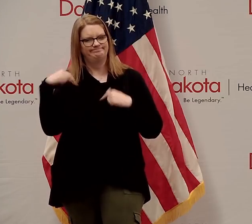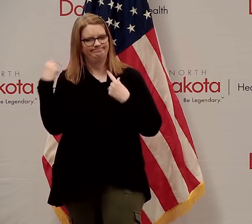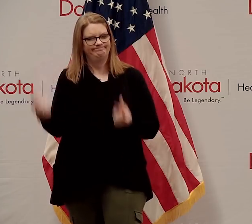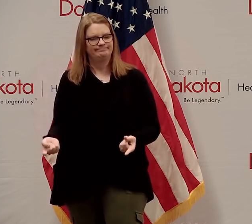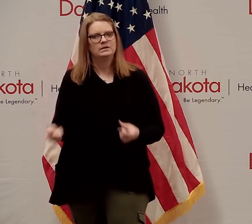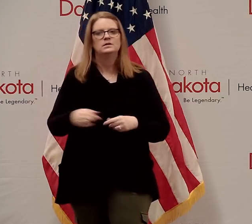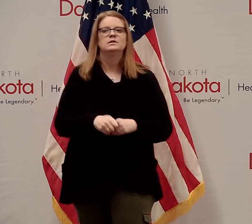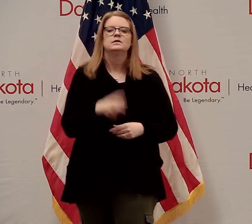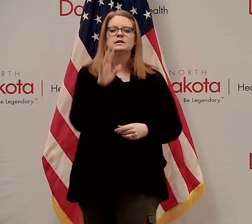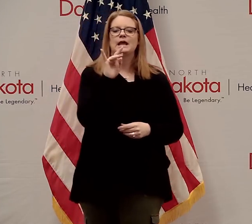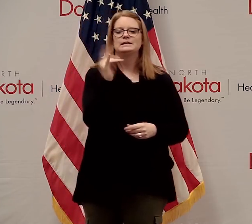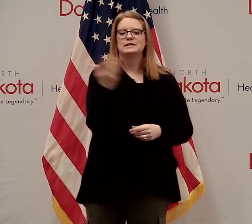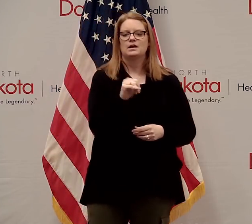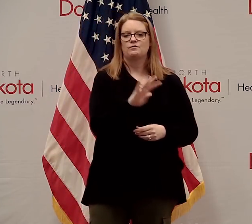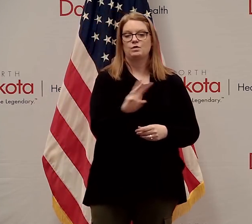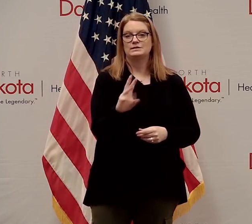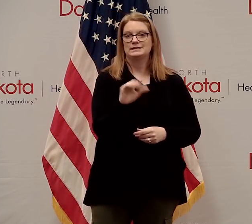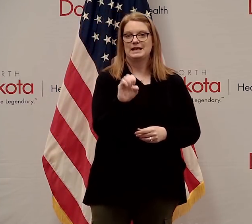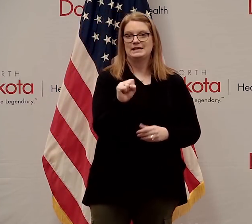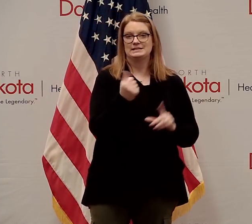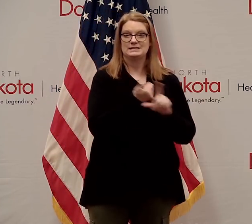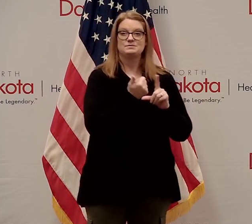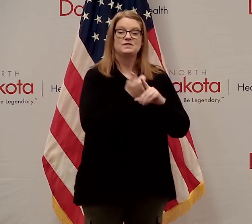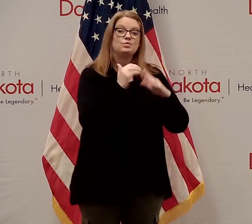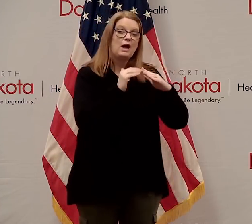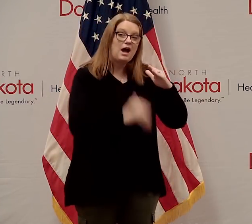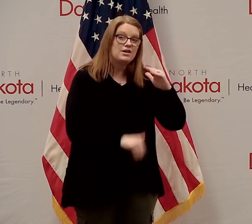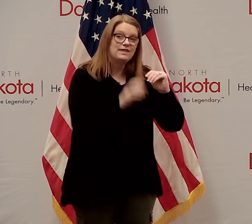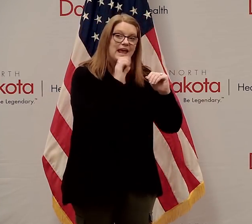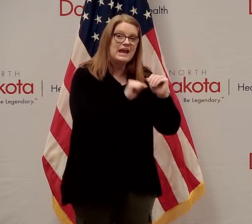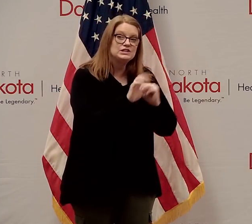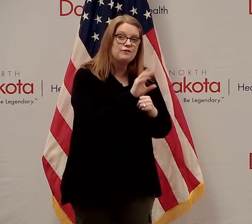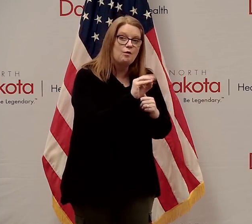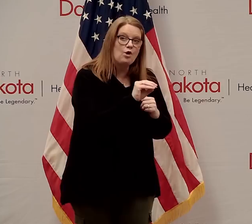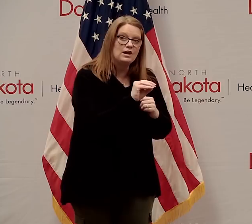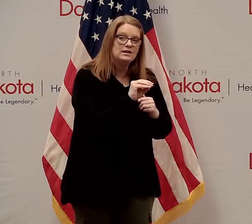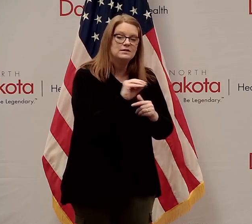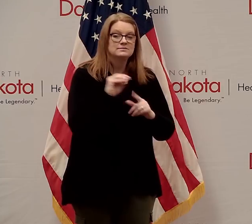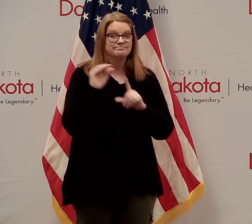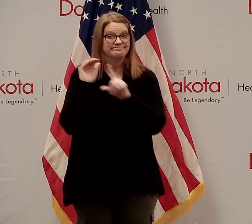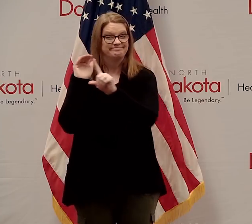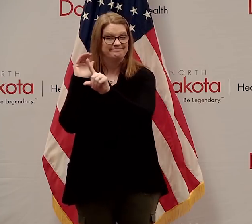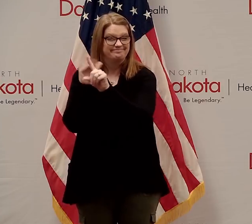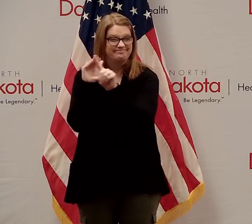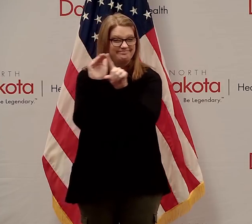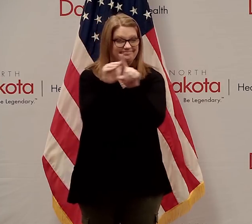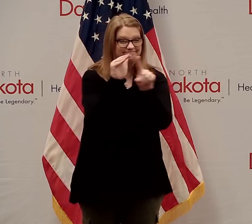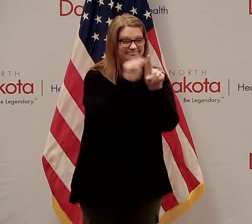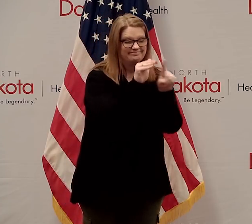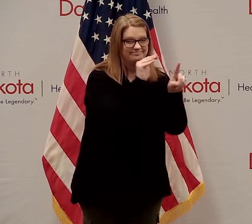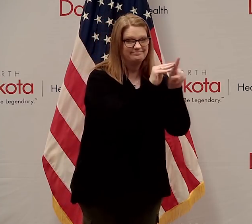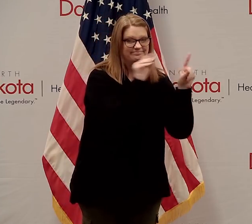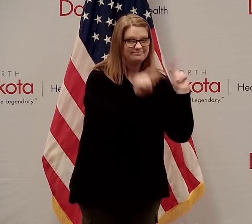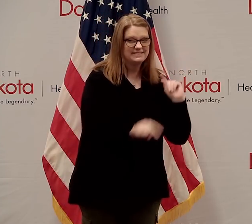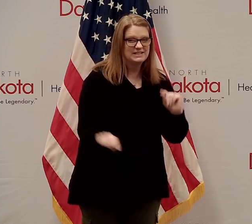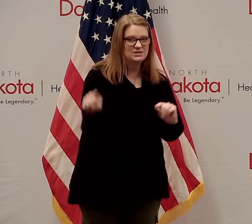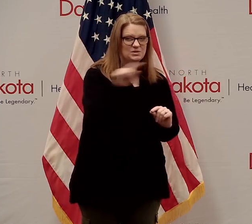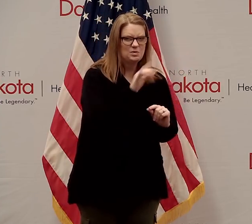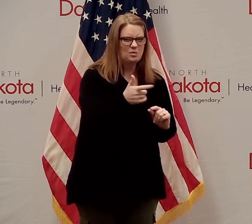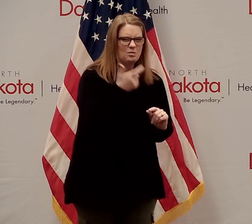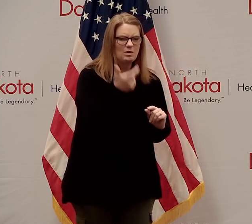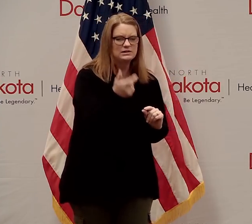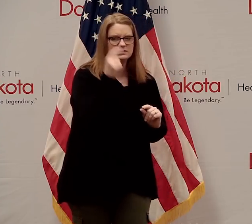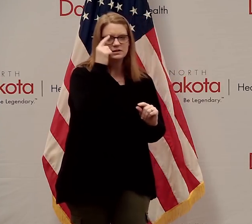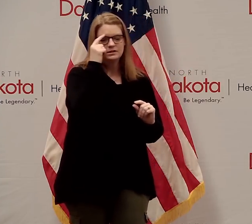18 of today's 46 cases were under the age of 40, which is again a reminder for everybody out here that while